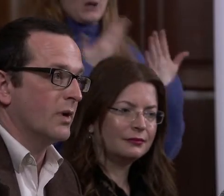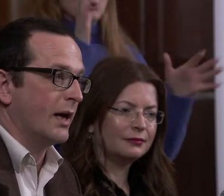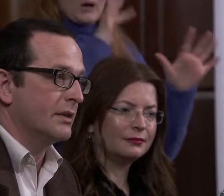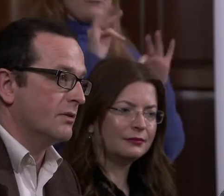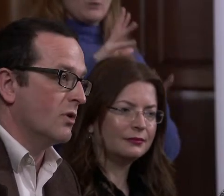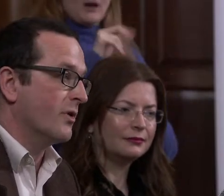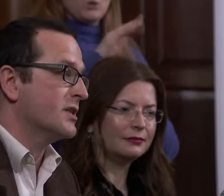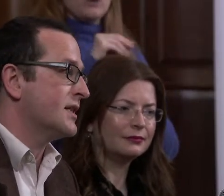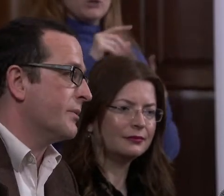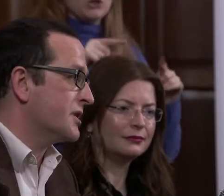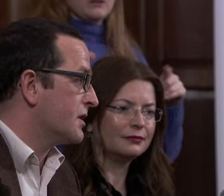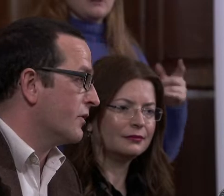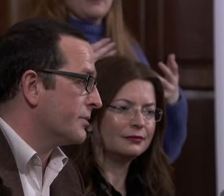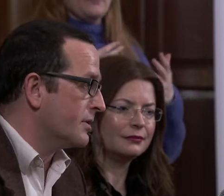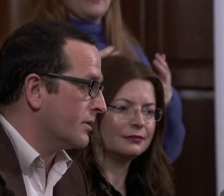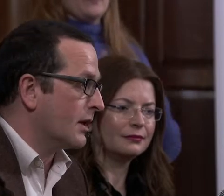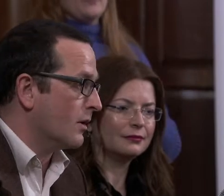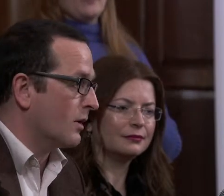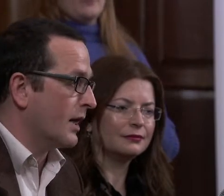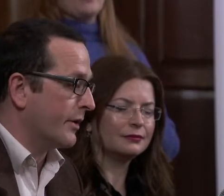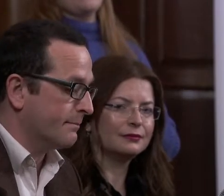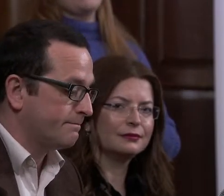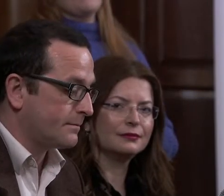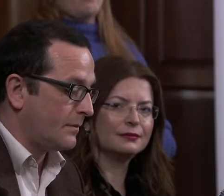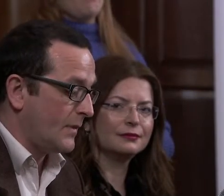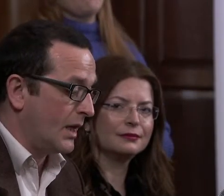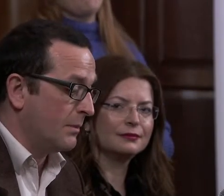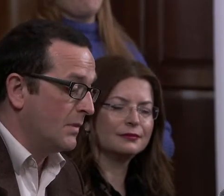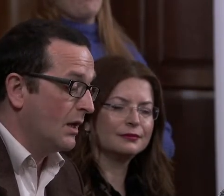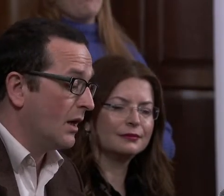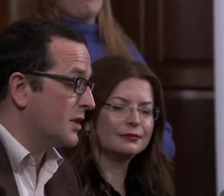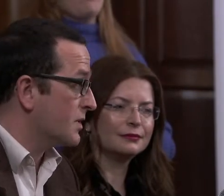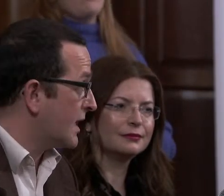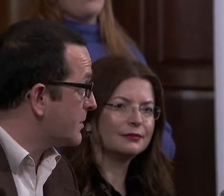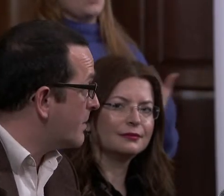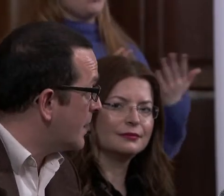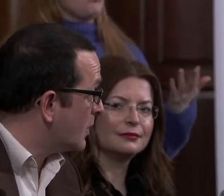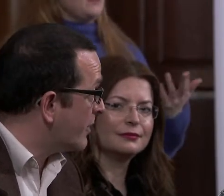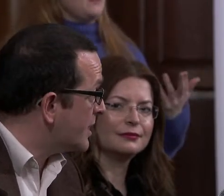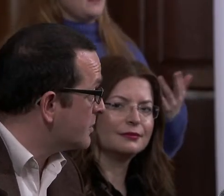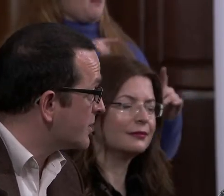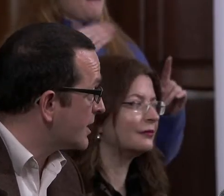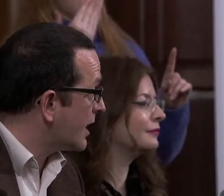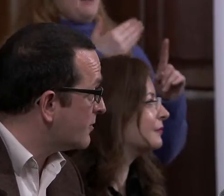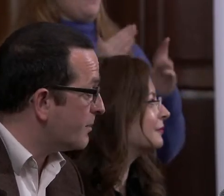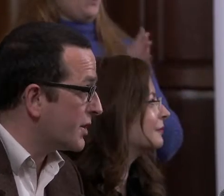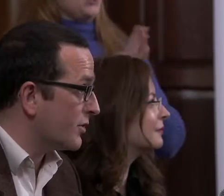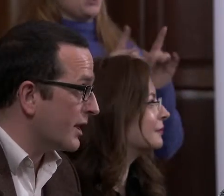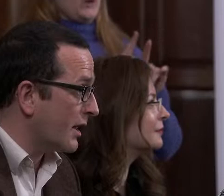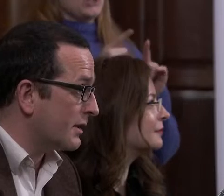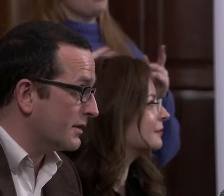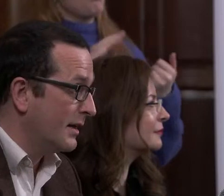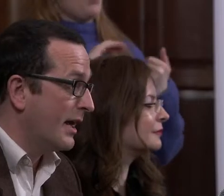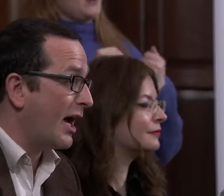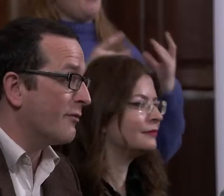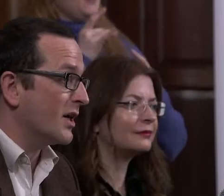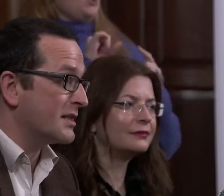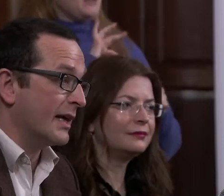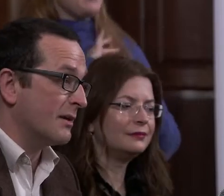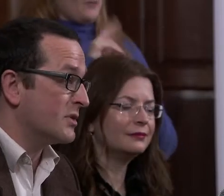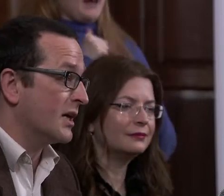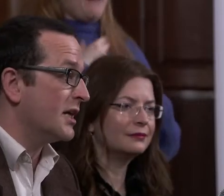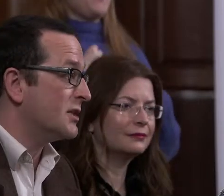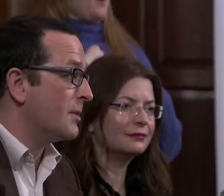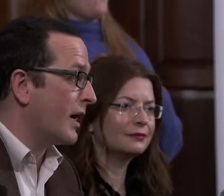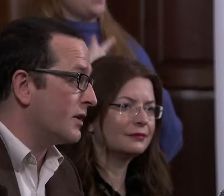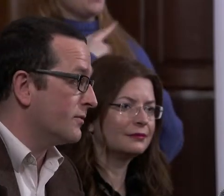it and to reverse the damage that's already been done in our local area. I suppose that's my main motivation, was just to kind of make sure that I could have my say,